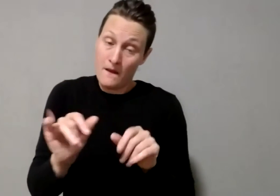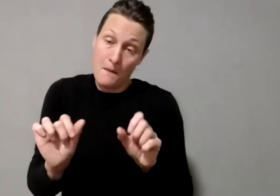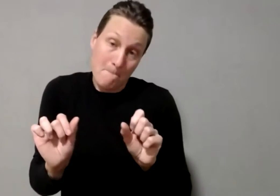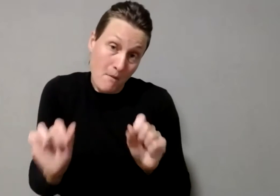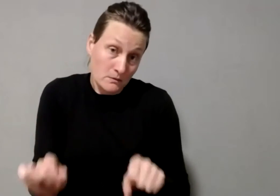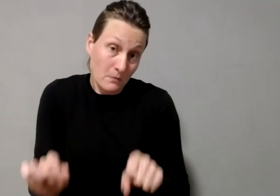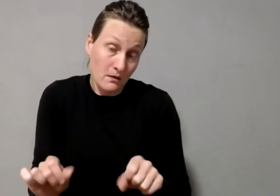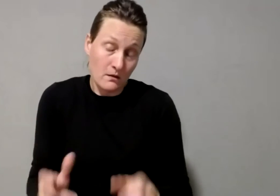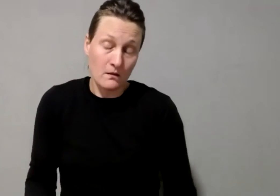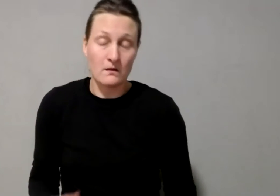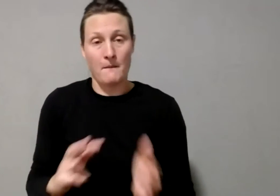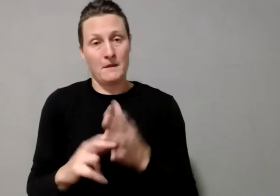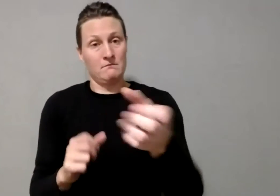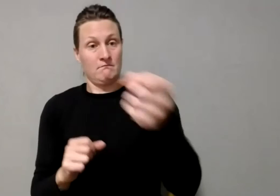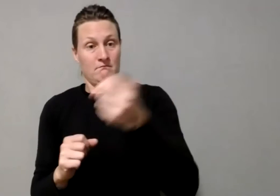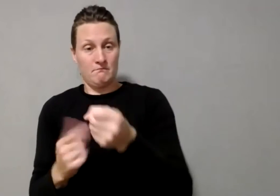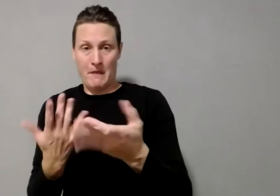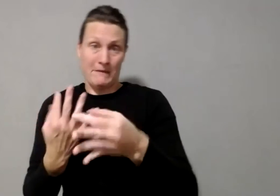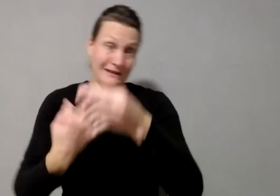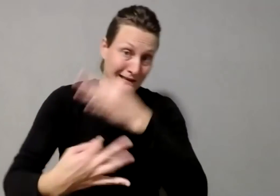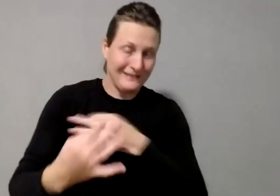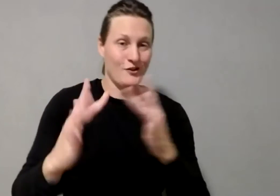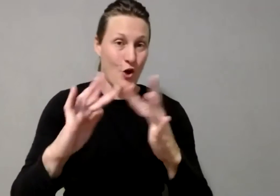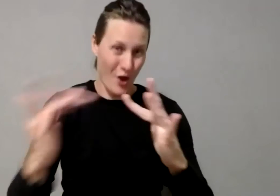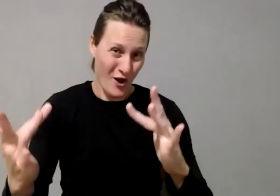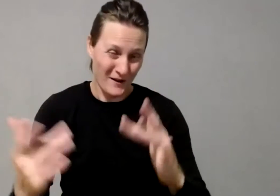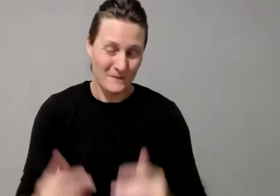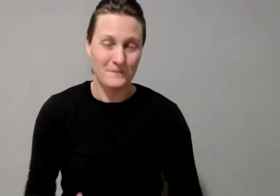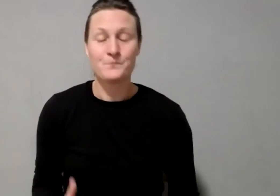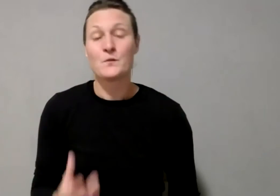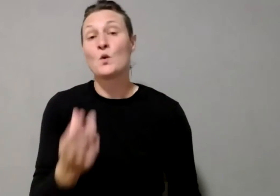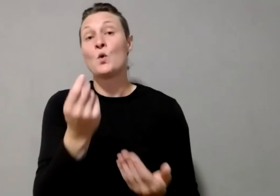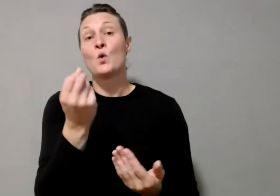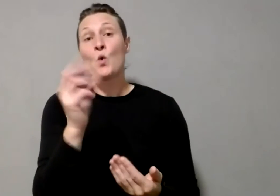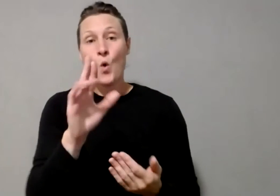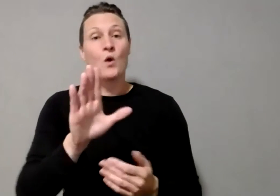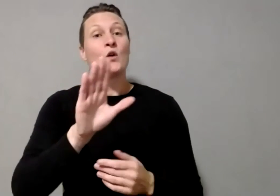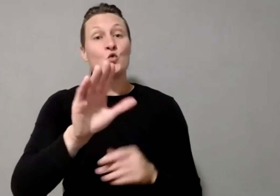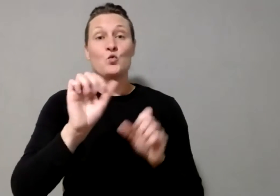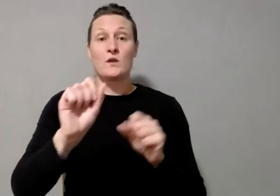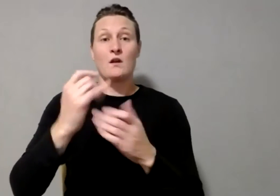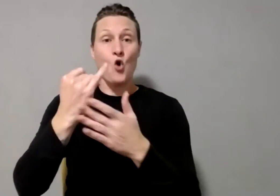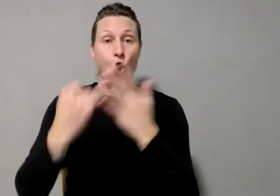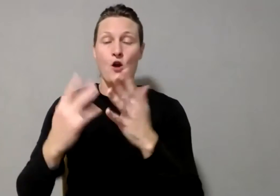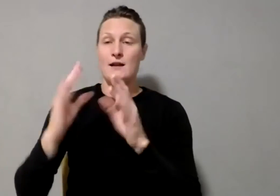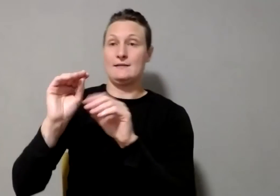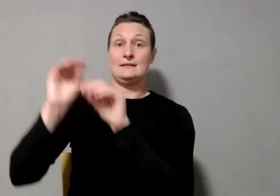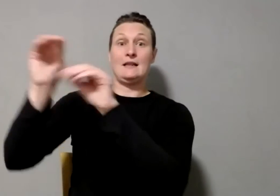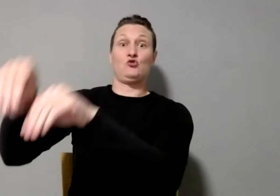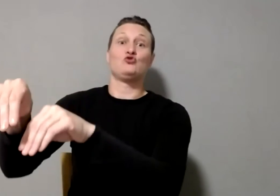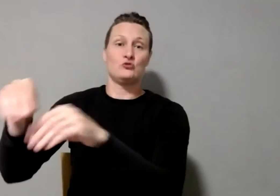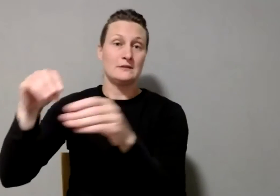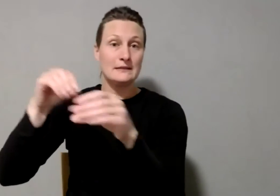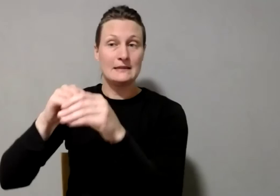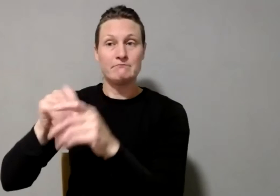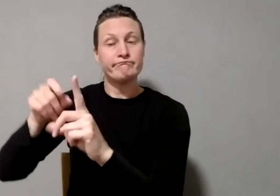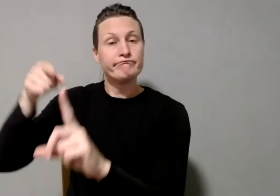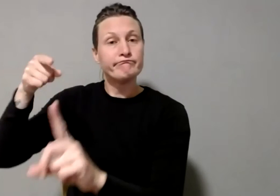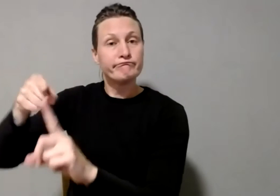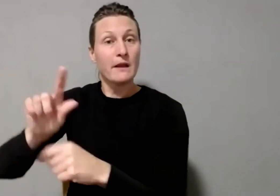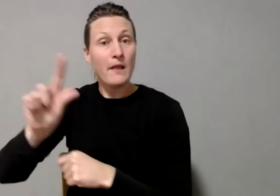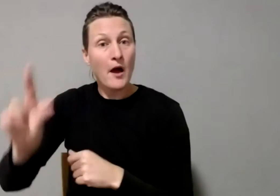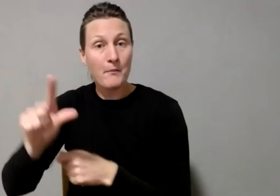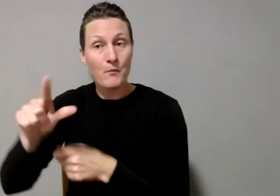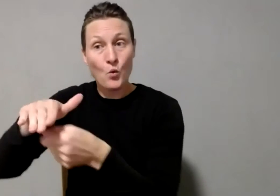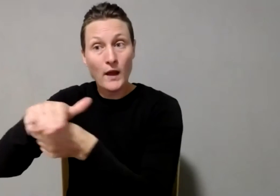would have the option of having installations in branches of some kind, could be in our windows, could be on the floor somewhere,